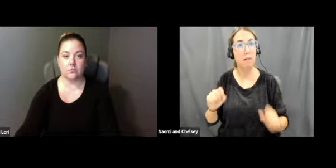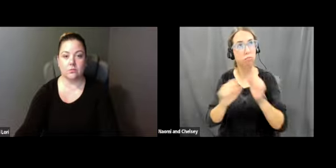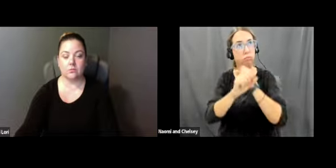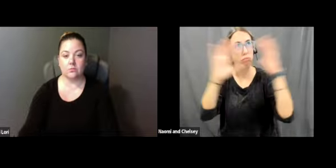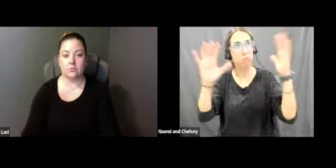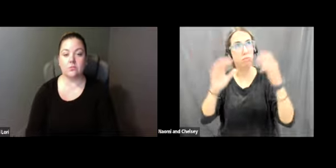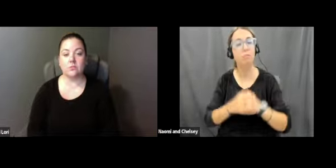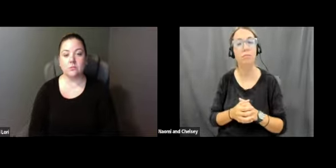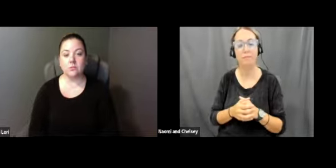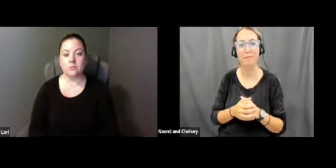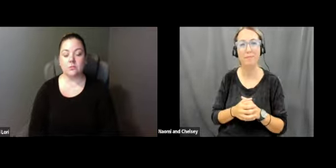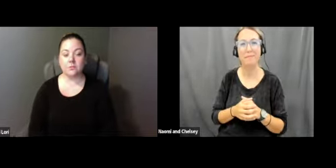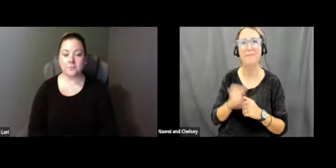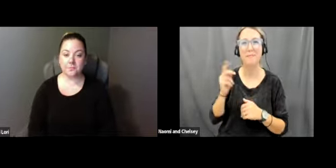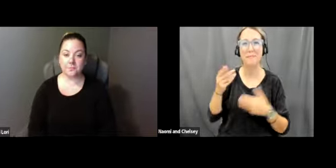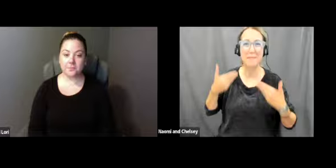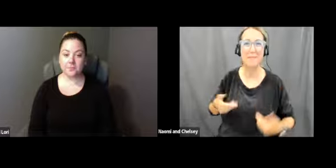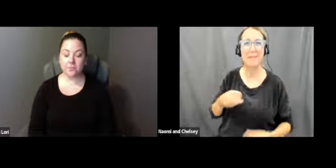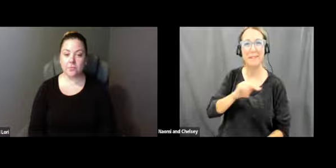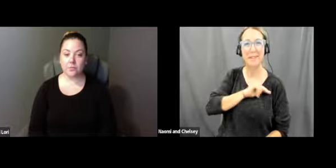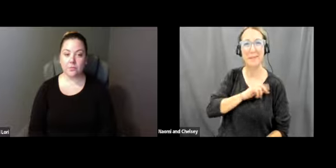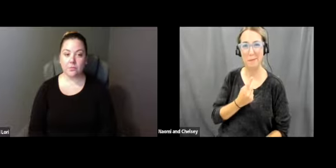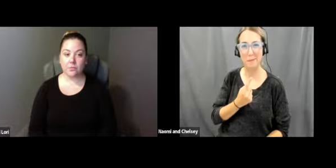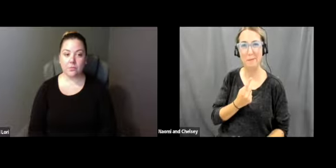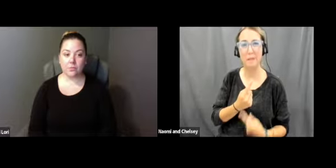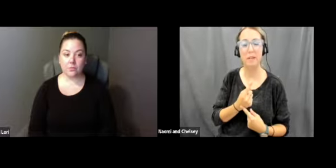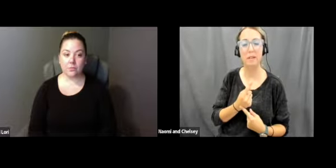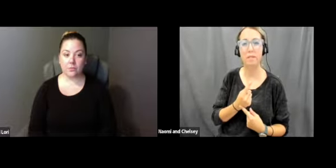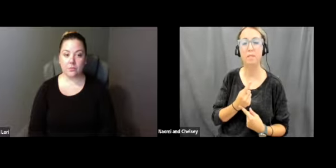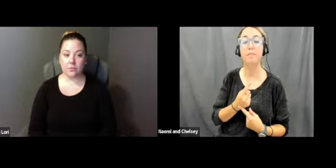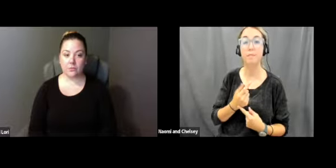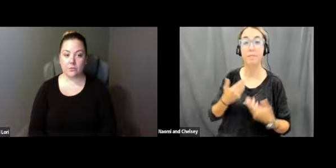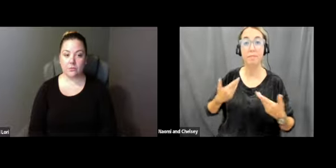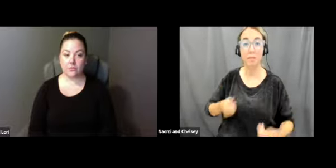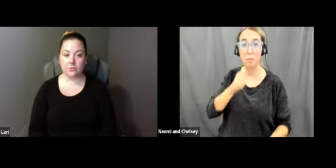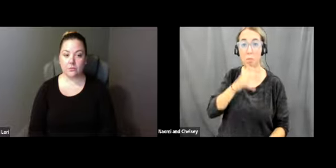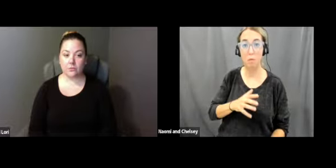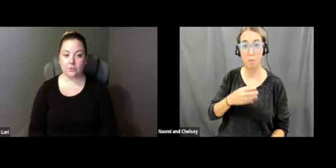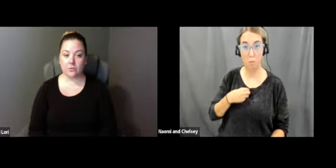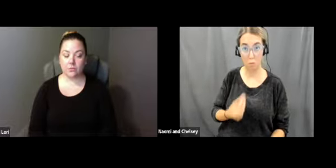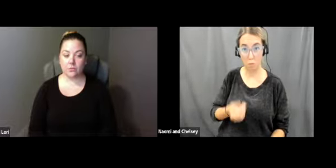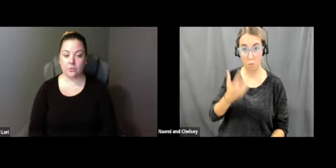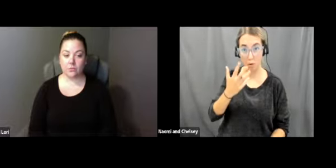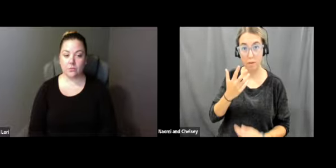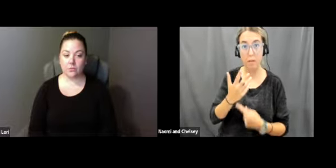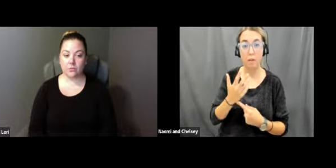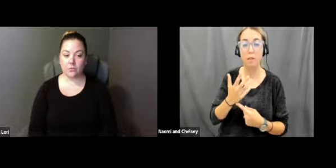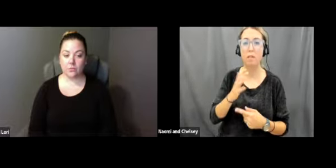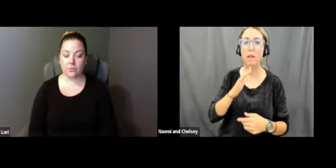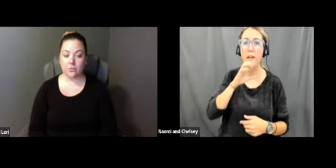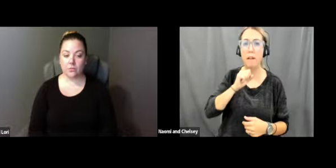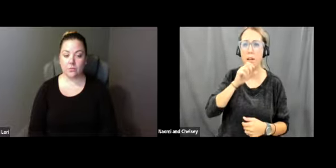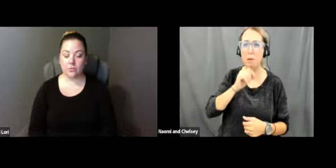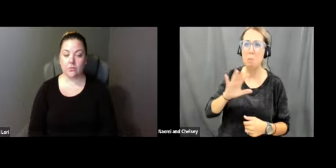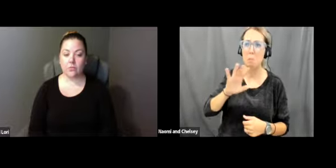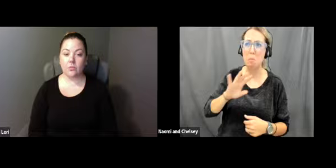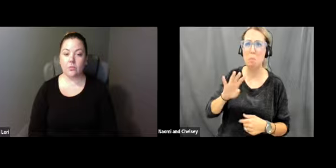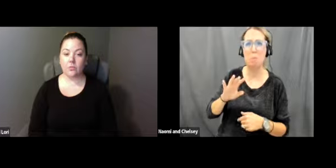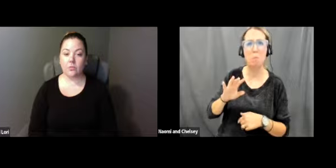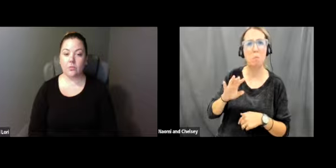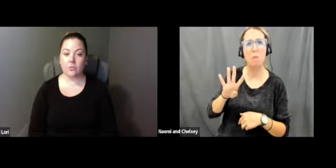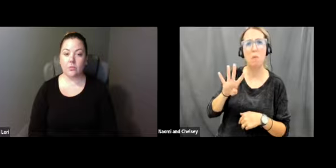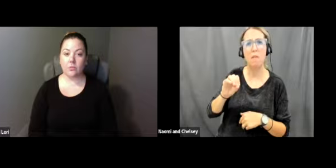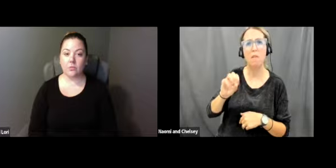Naomi. I am a white woman in my early 40s.